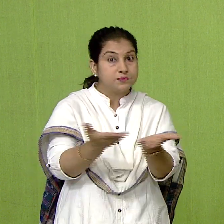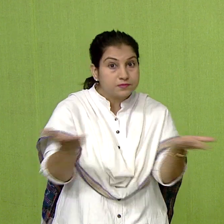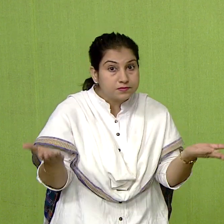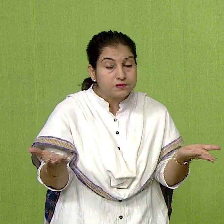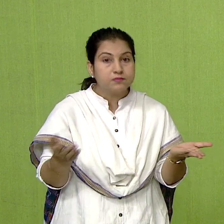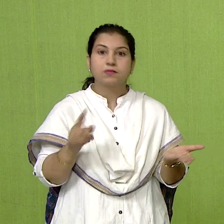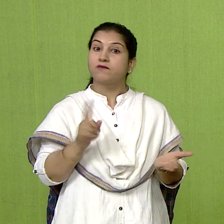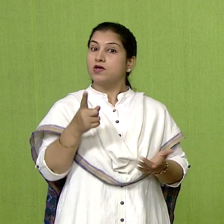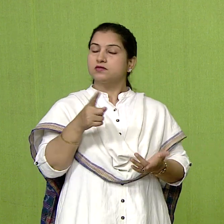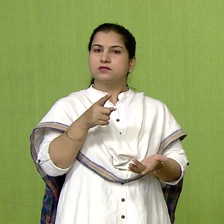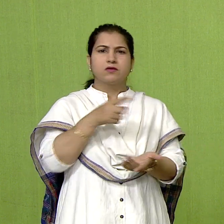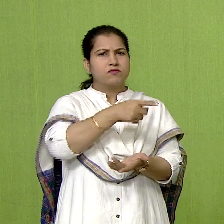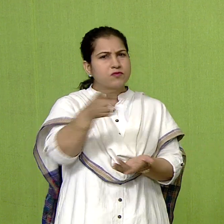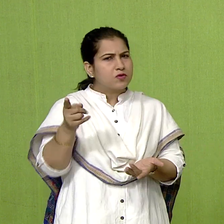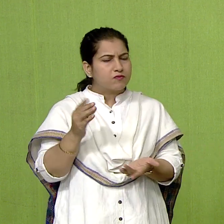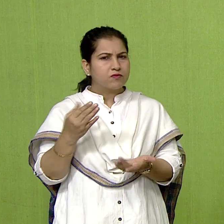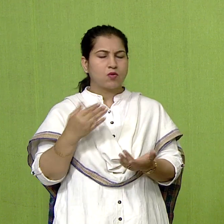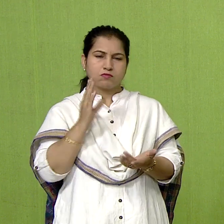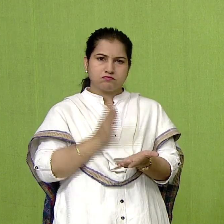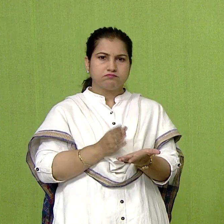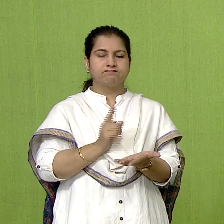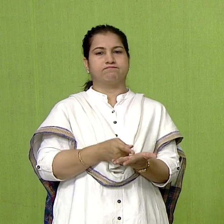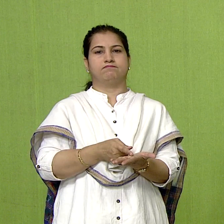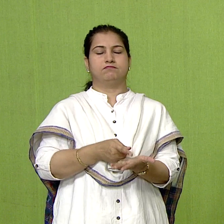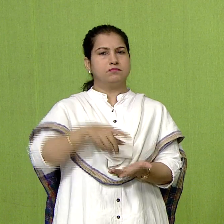Learners, we should first understand the meaning of nationalism.